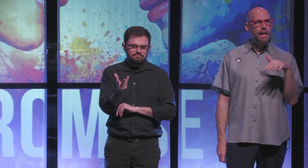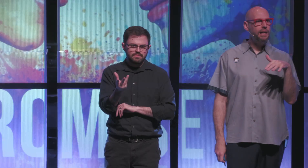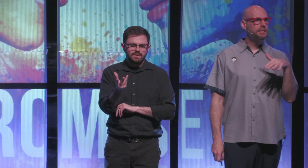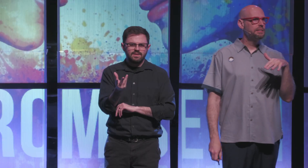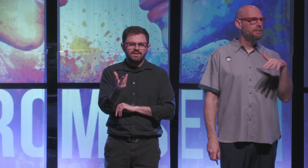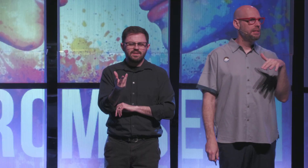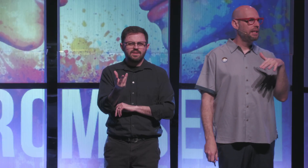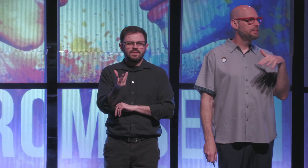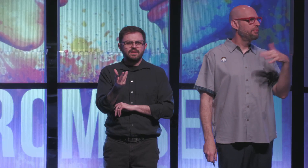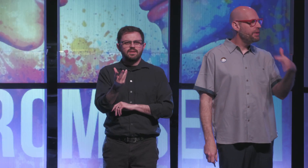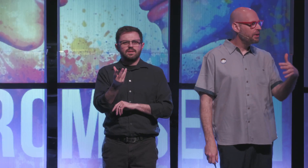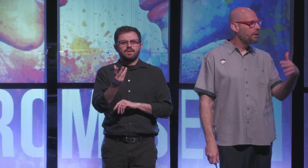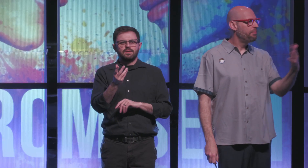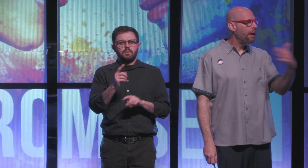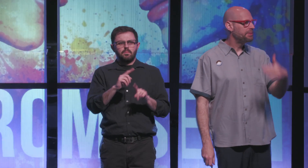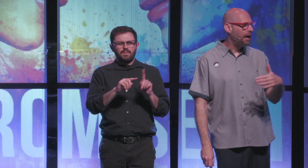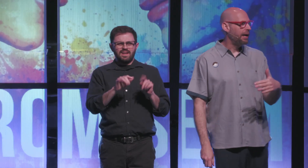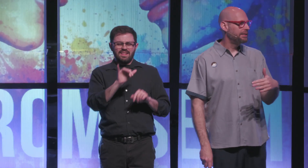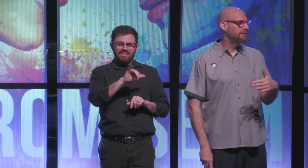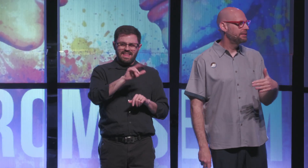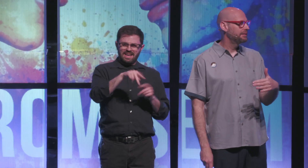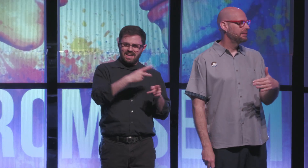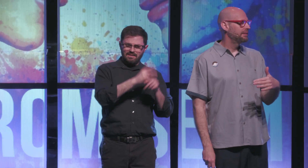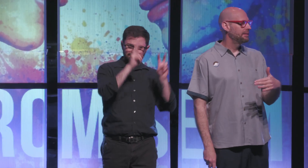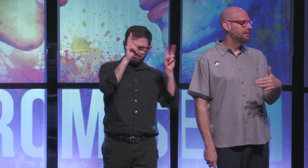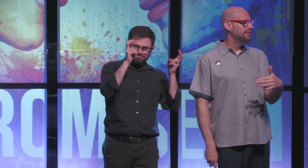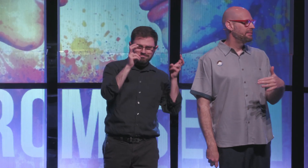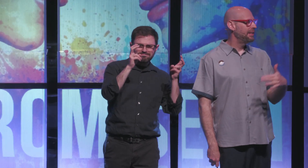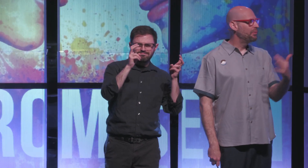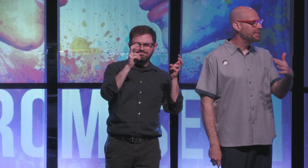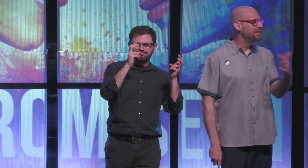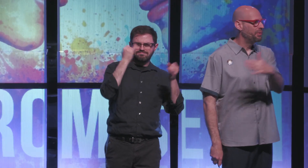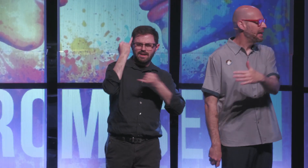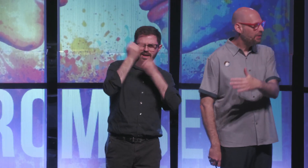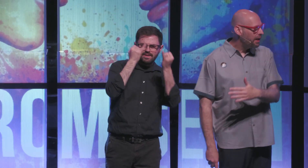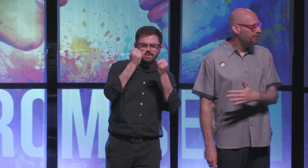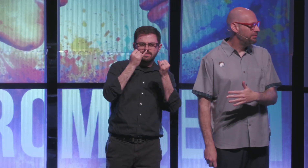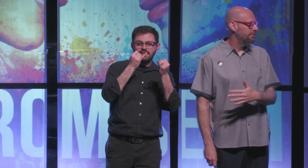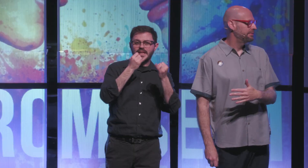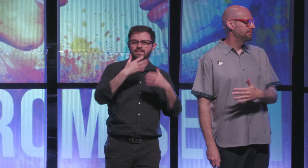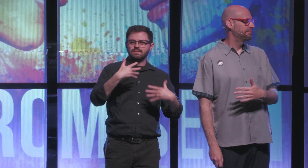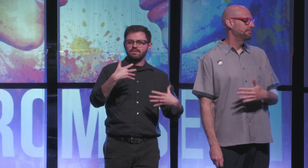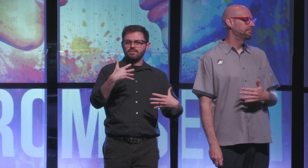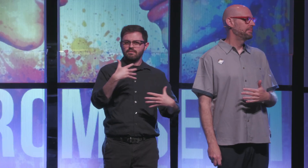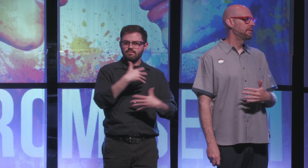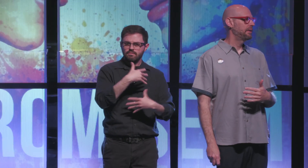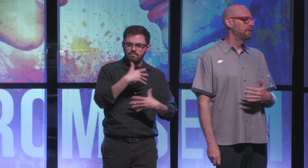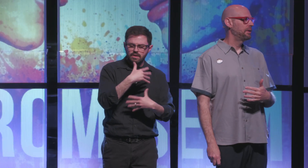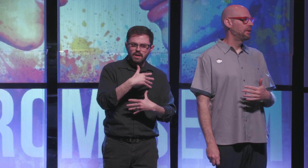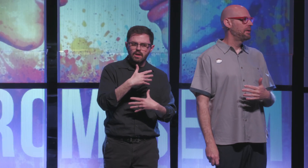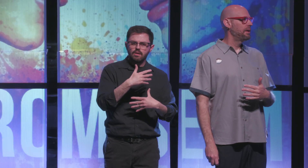But see, that's fear baptized in wisdom without love.